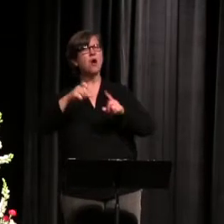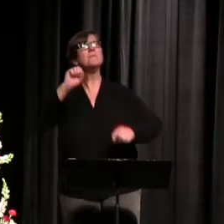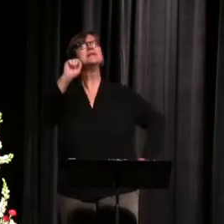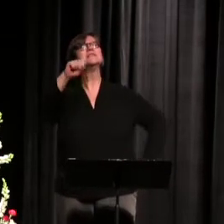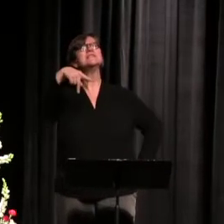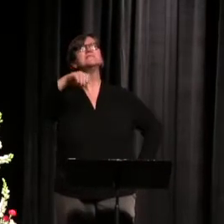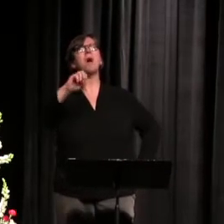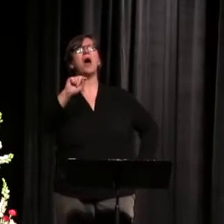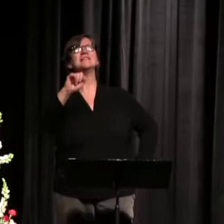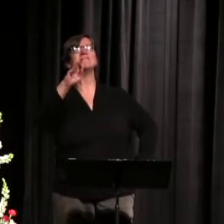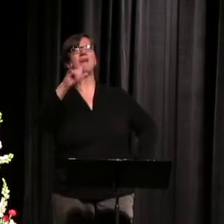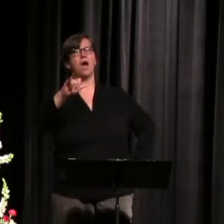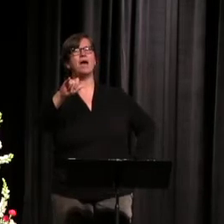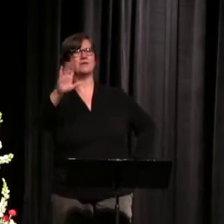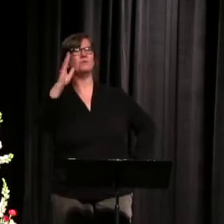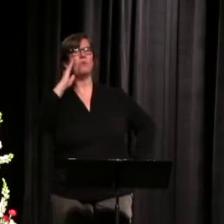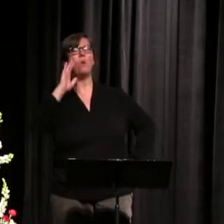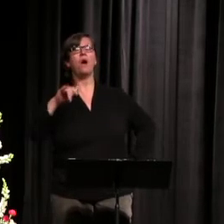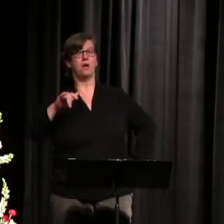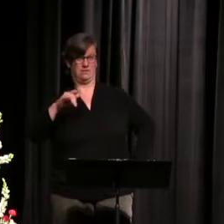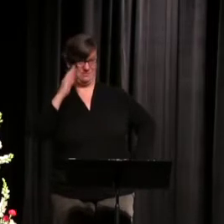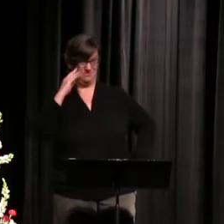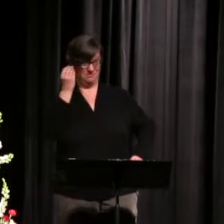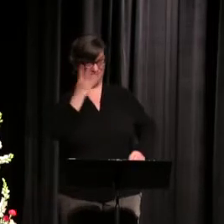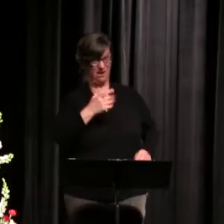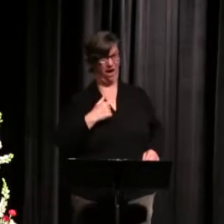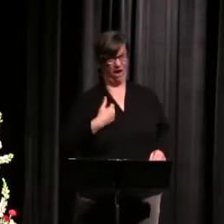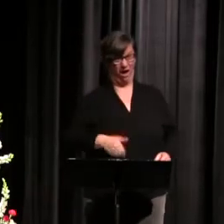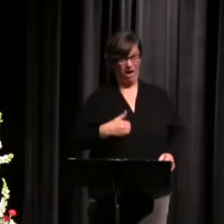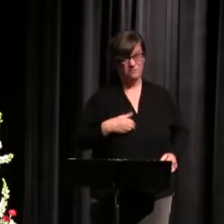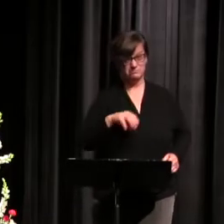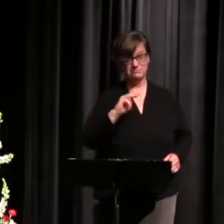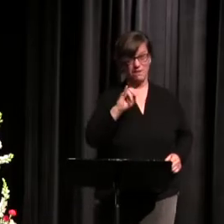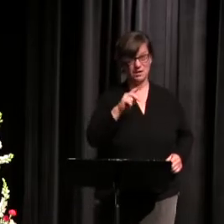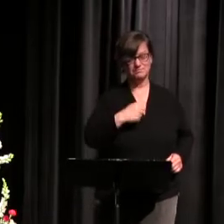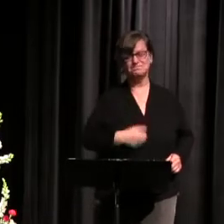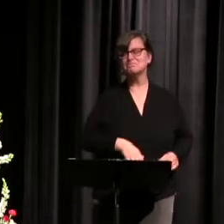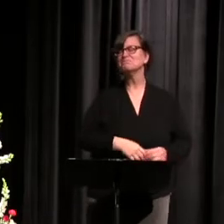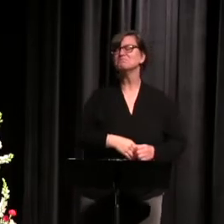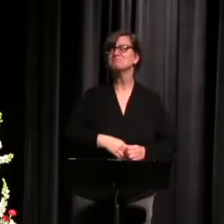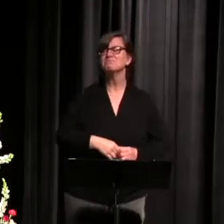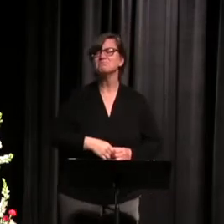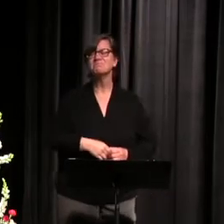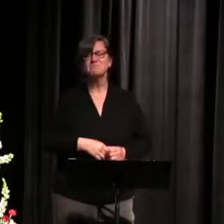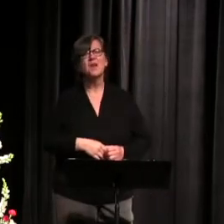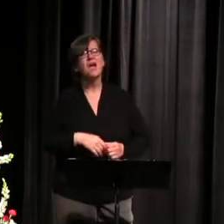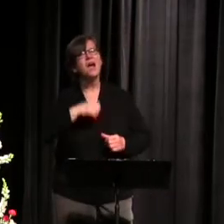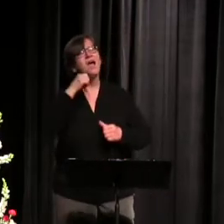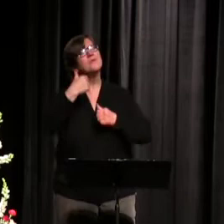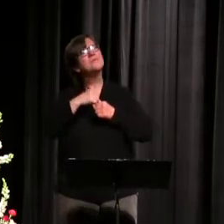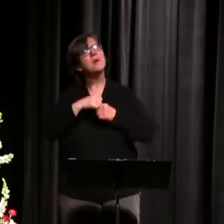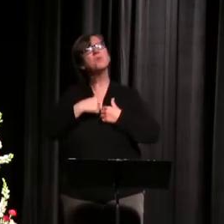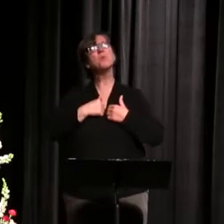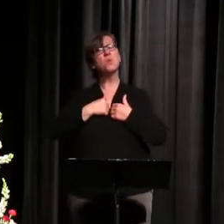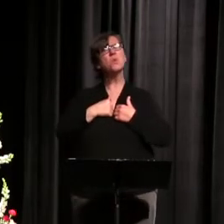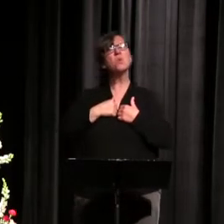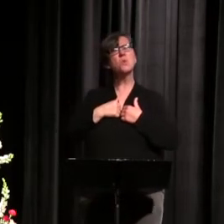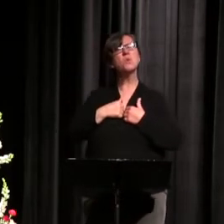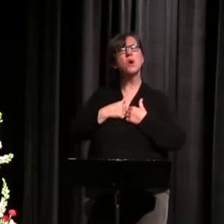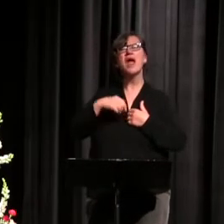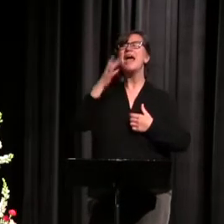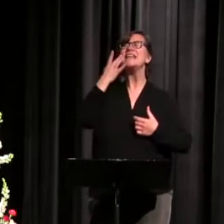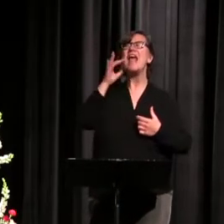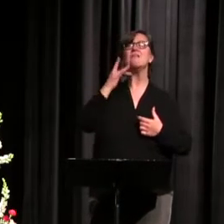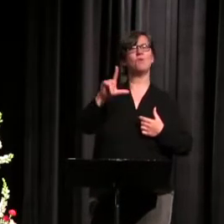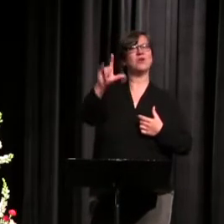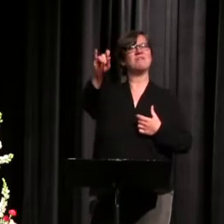my first ever Proud to be a Raider DASA card to Maddie T. I remember rapping to California